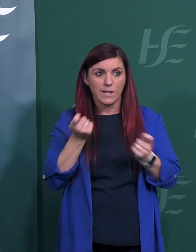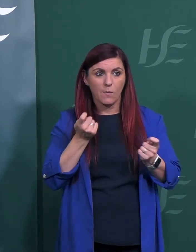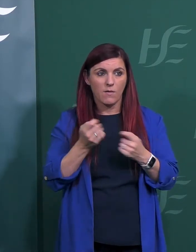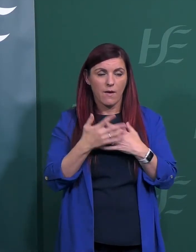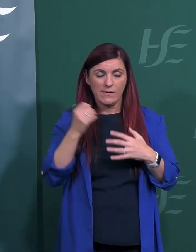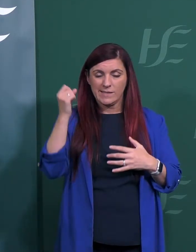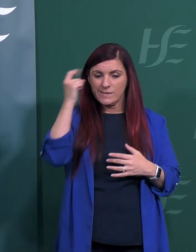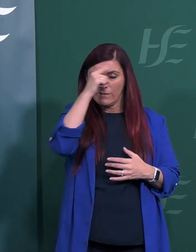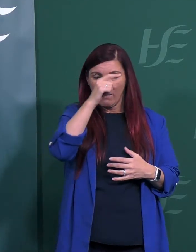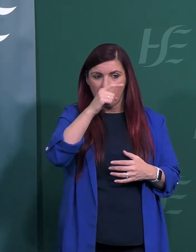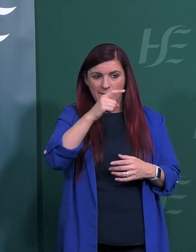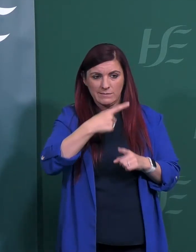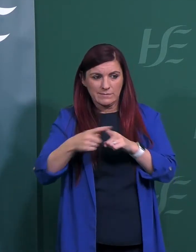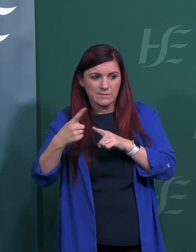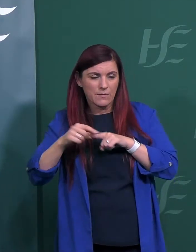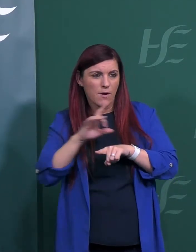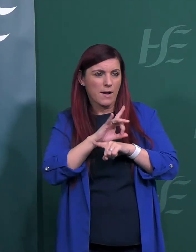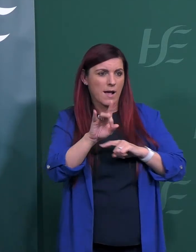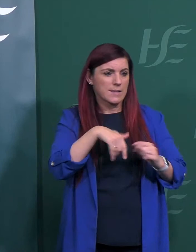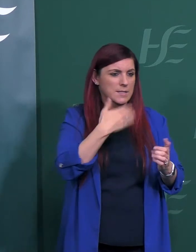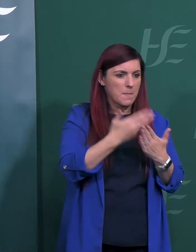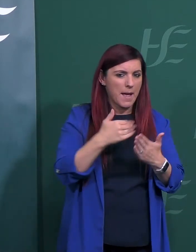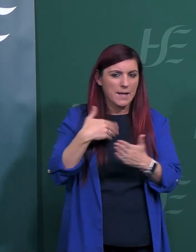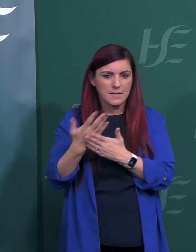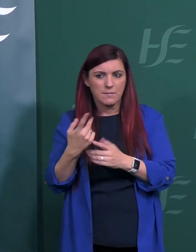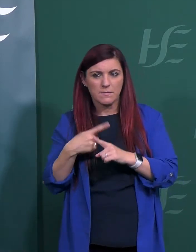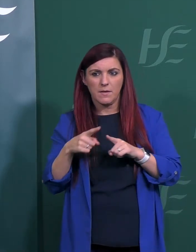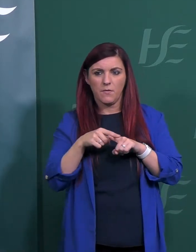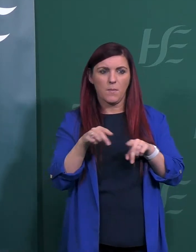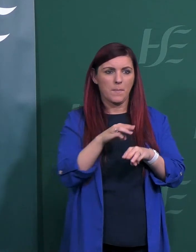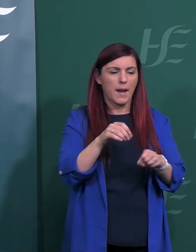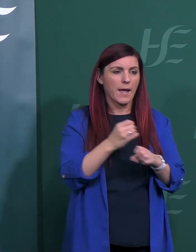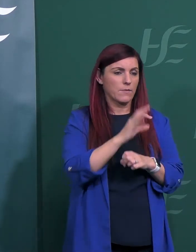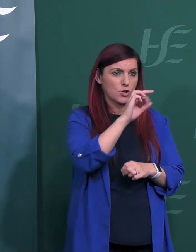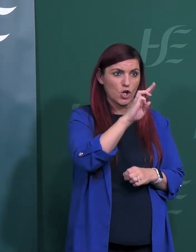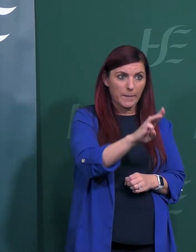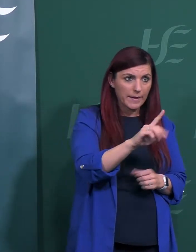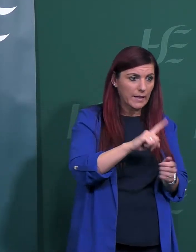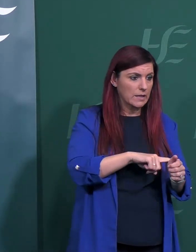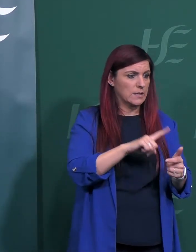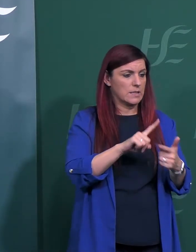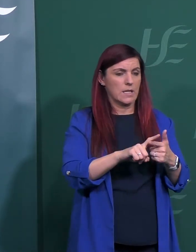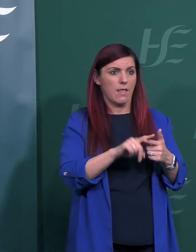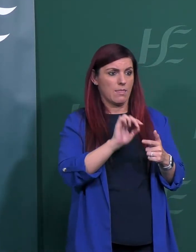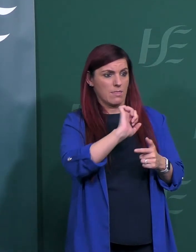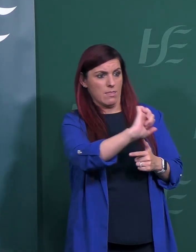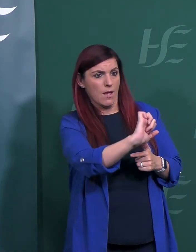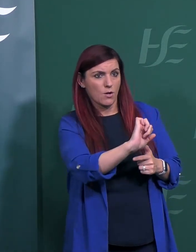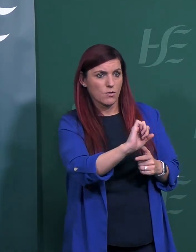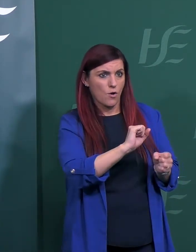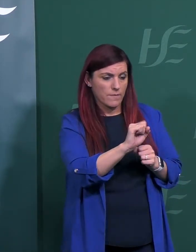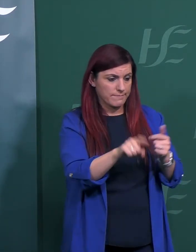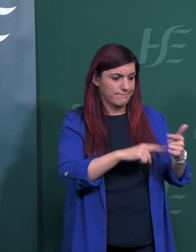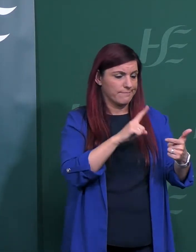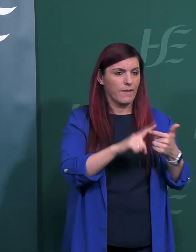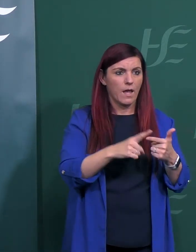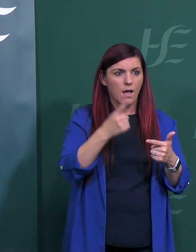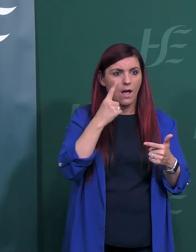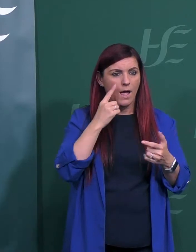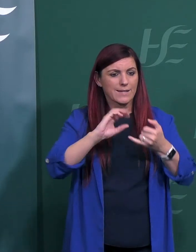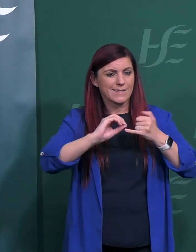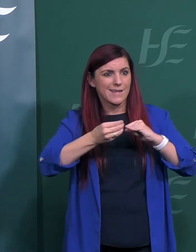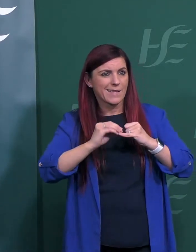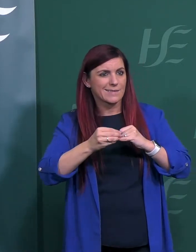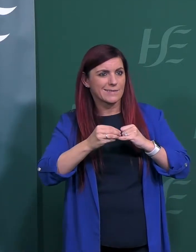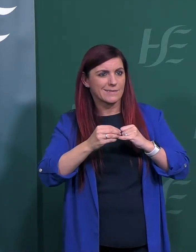across the board, whether that's in our GPs and our general practice and demands that they are under, our testing and tracing